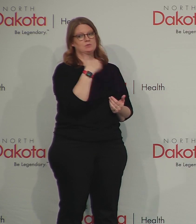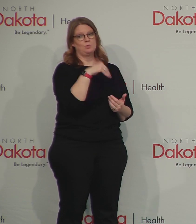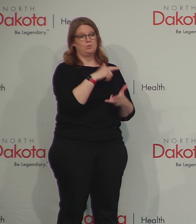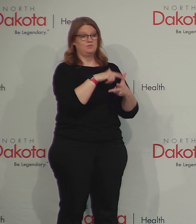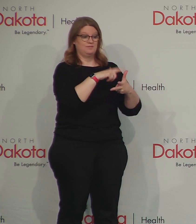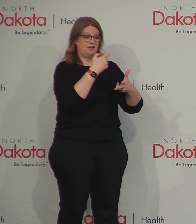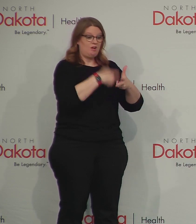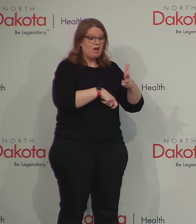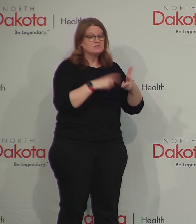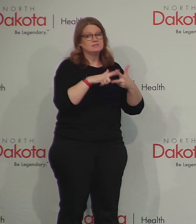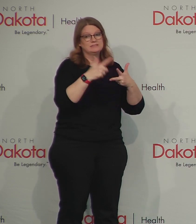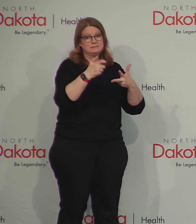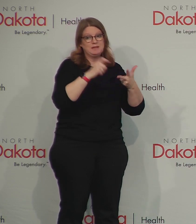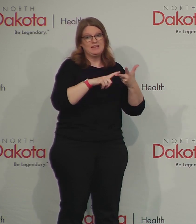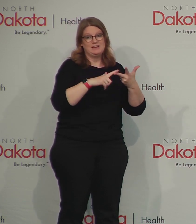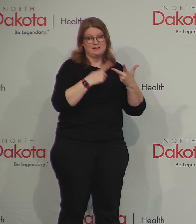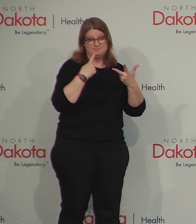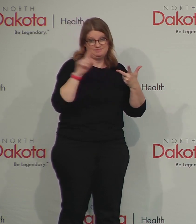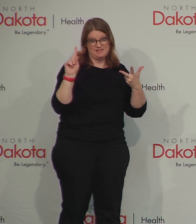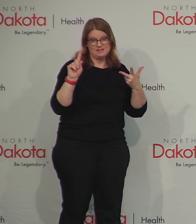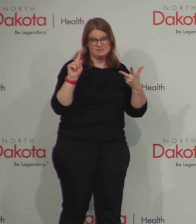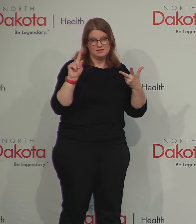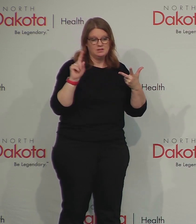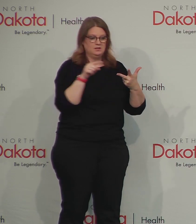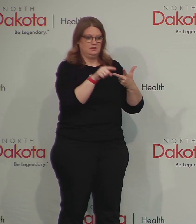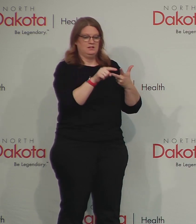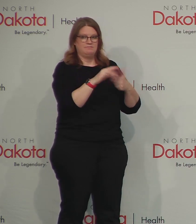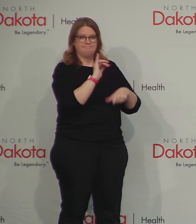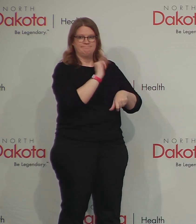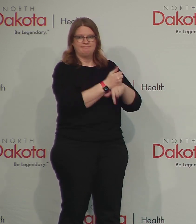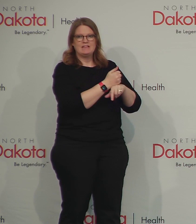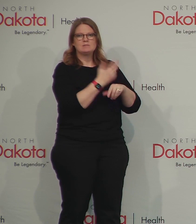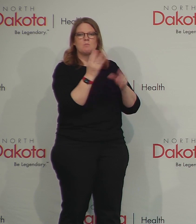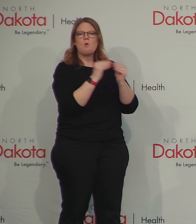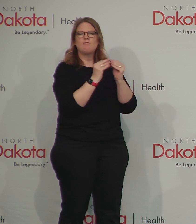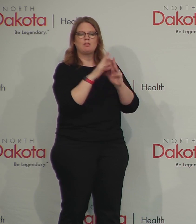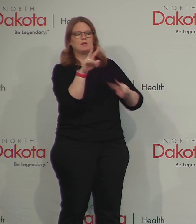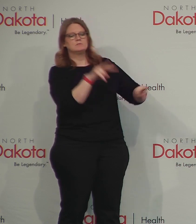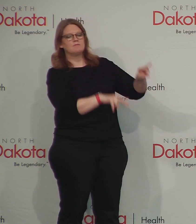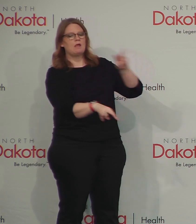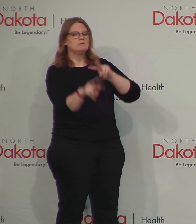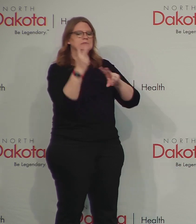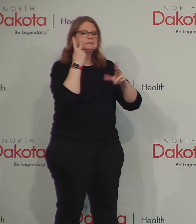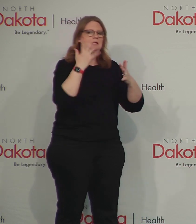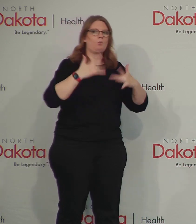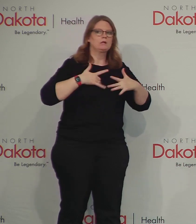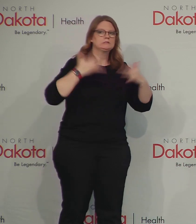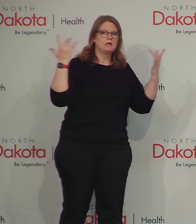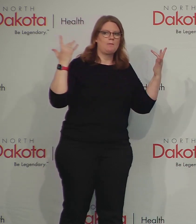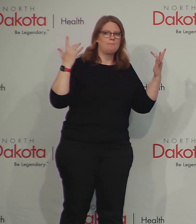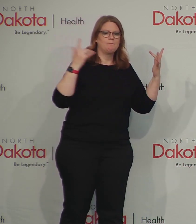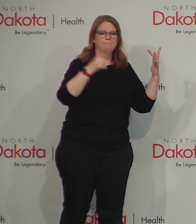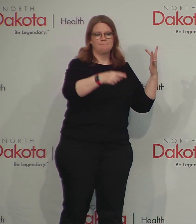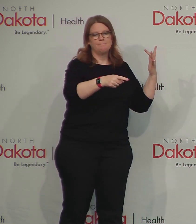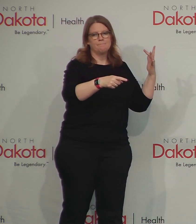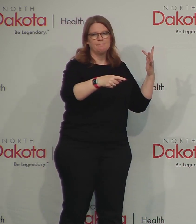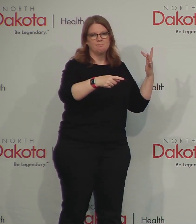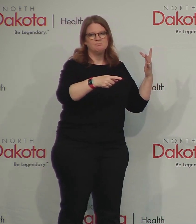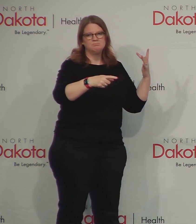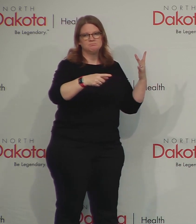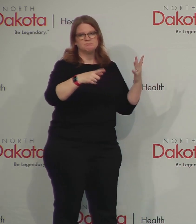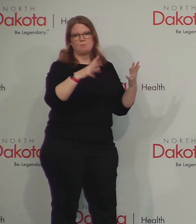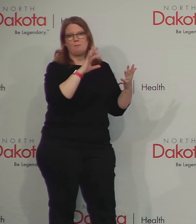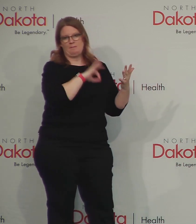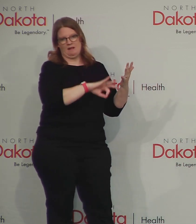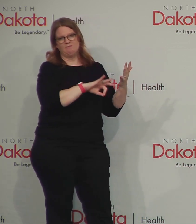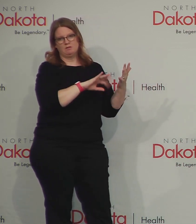speed, in terms of efficacy, and deploying this thing as a surveillance tool is going to help us really.